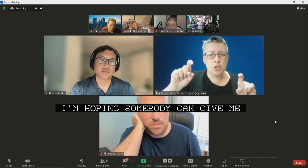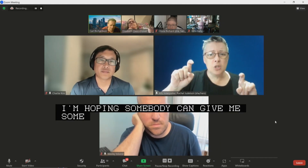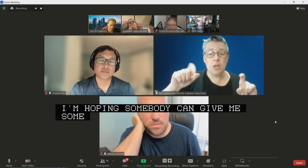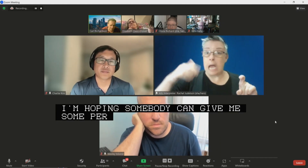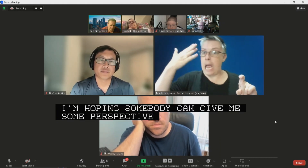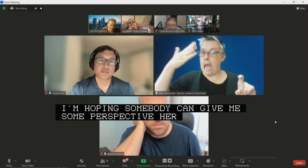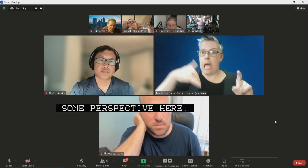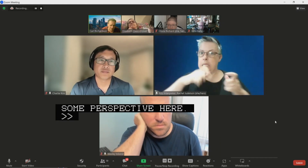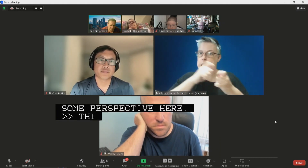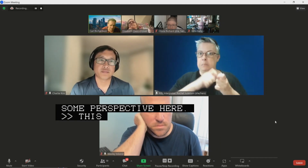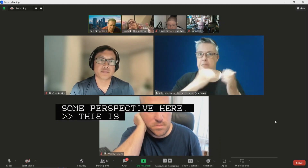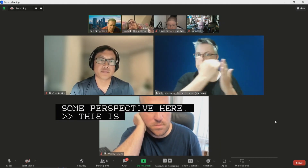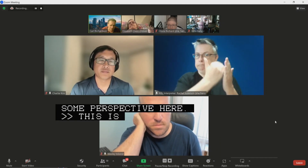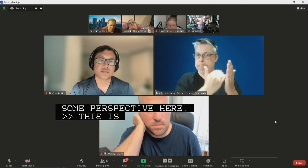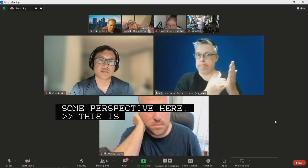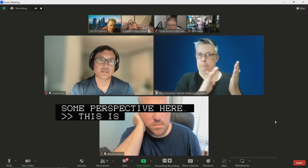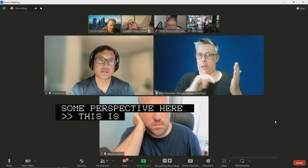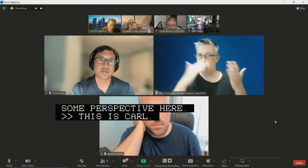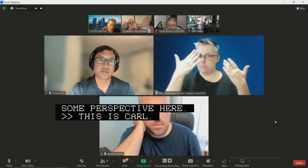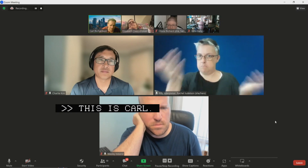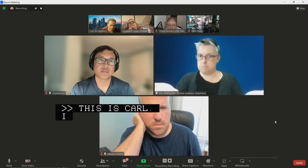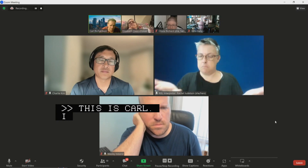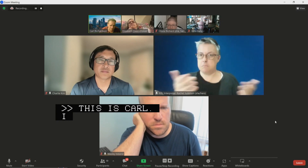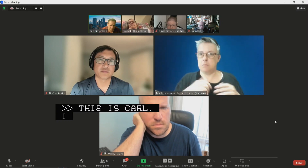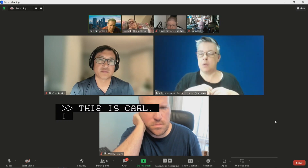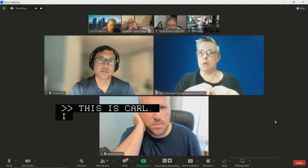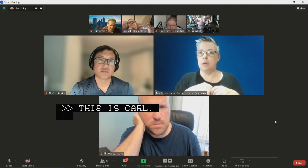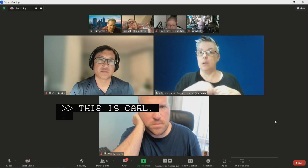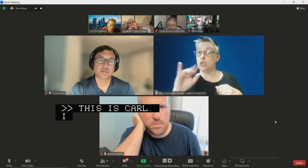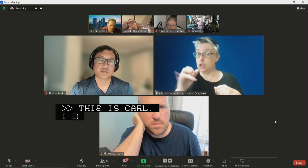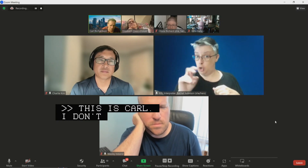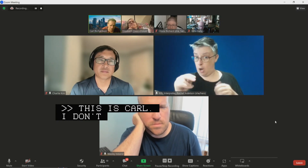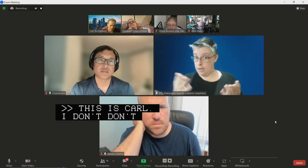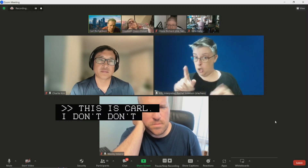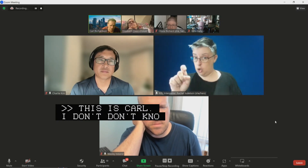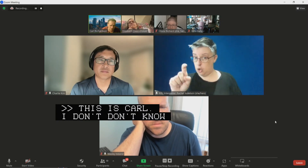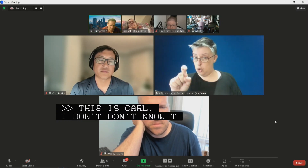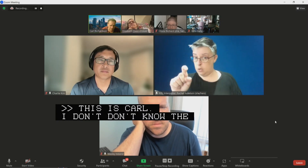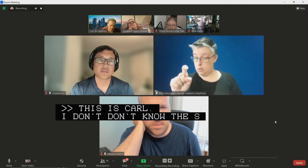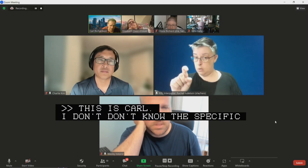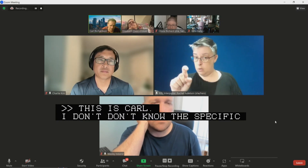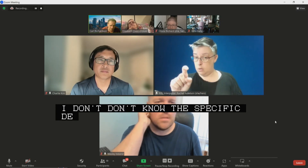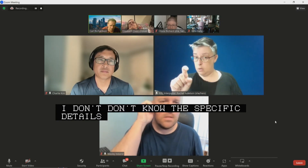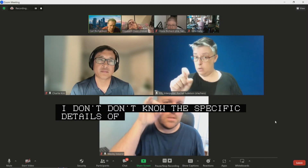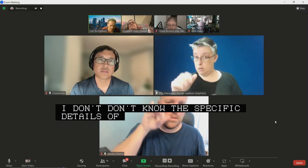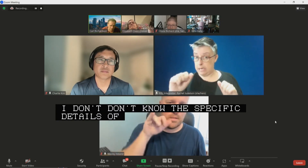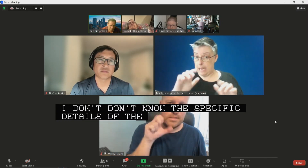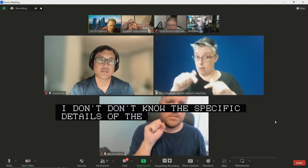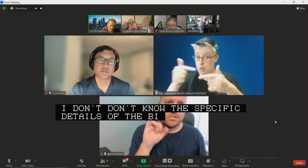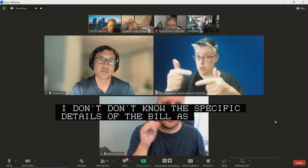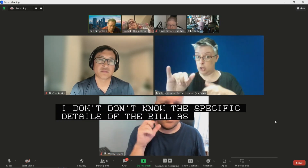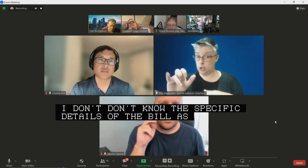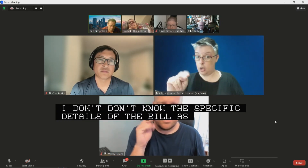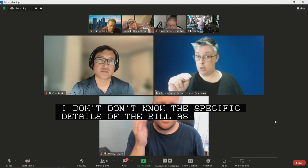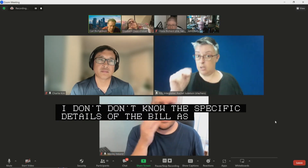the specific details of the bill as written. John, are you on the call? And is that something you can